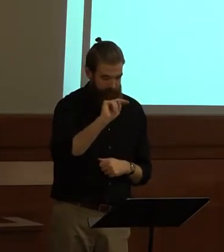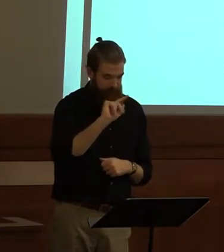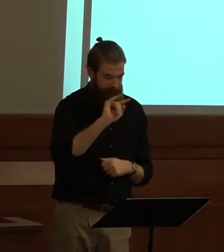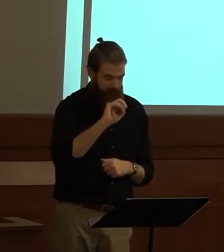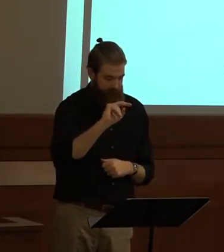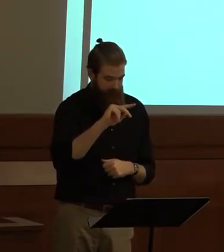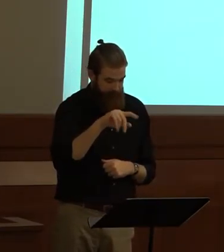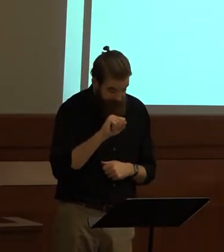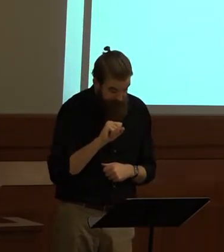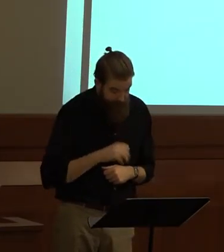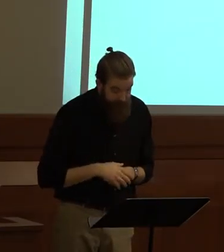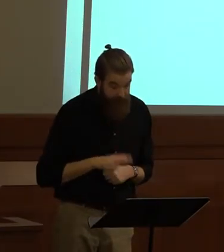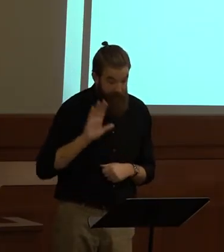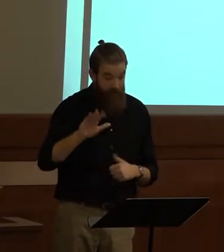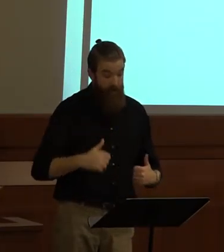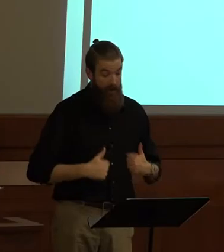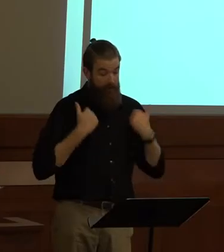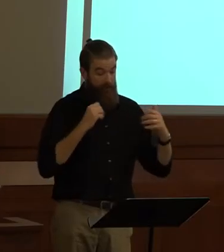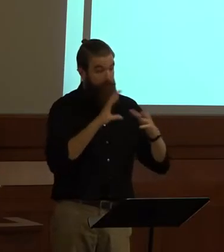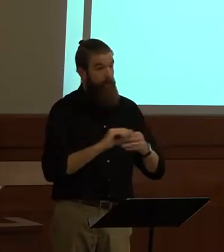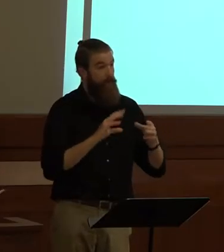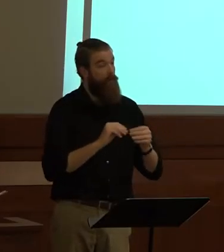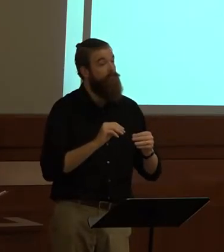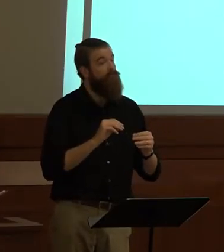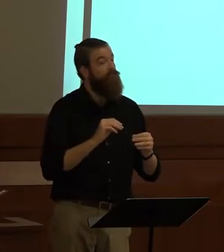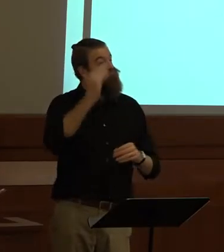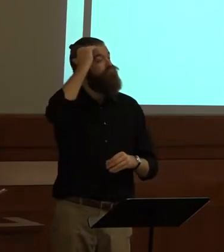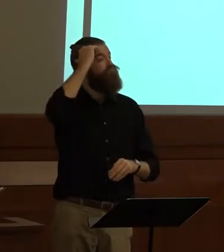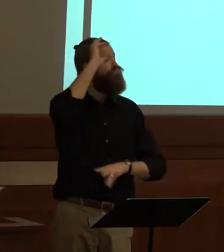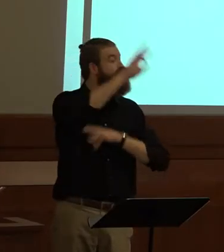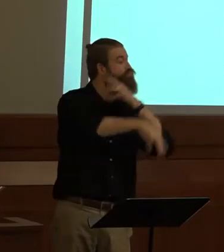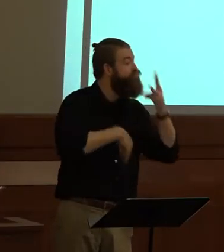the Catholic clergy, and in fact,